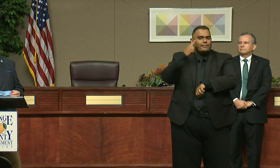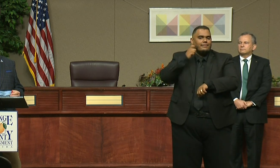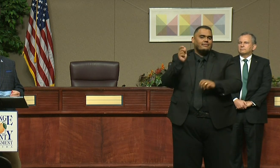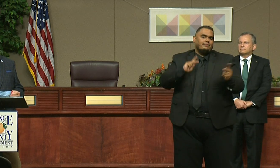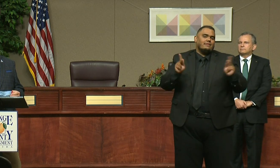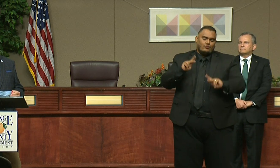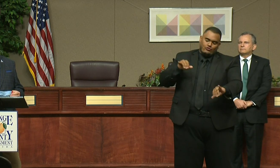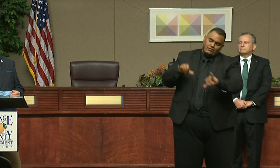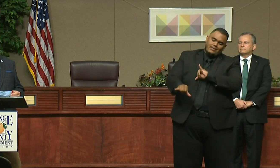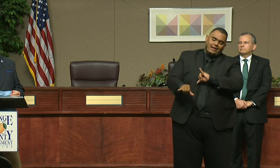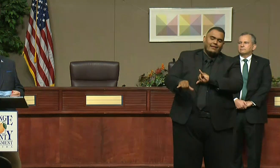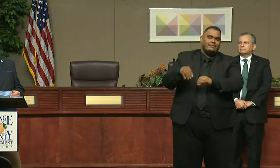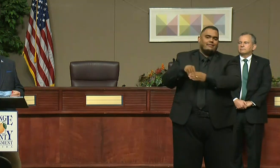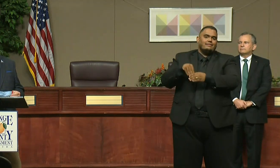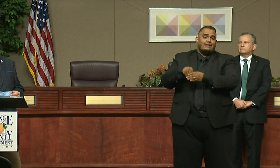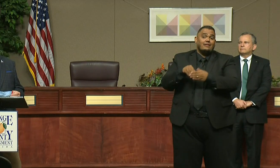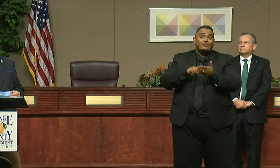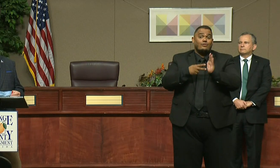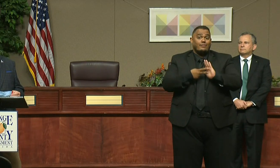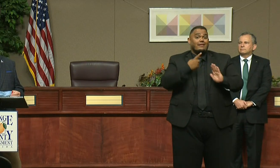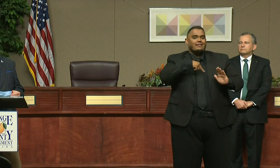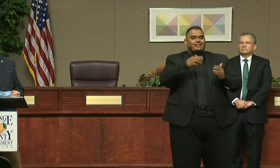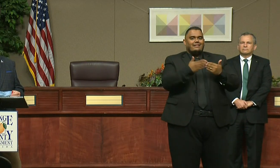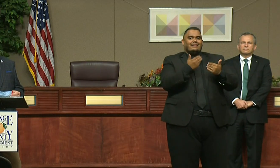are wanting to cause damage.